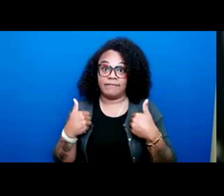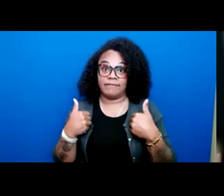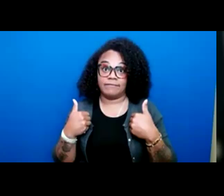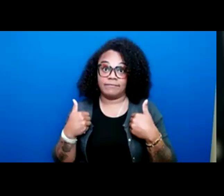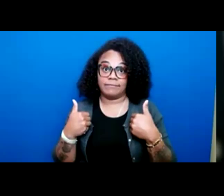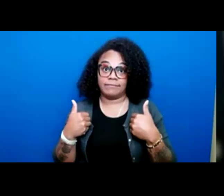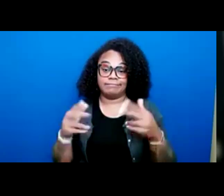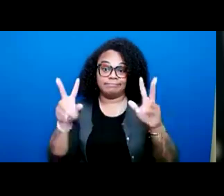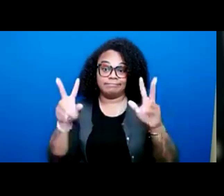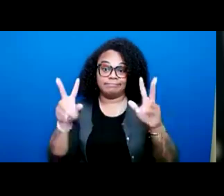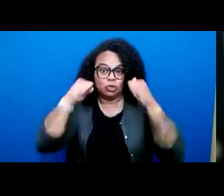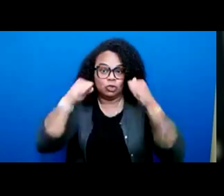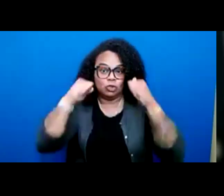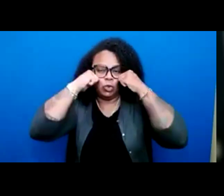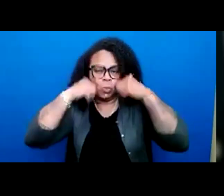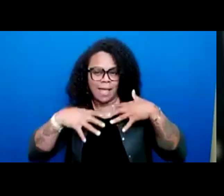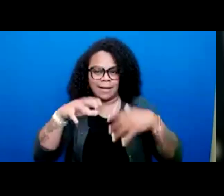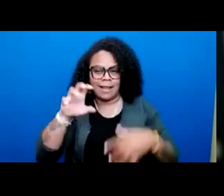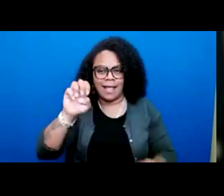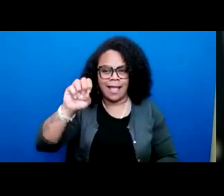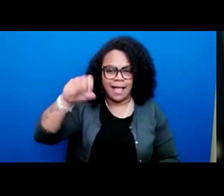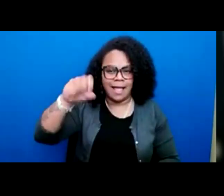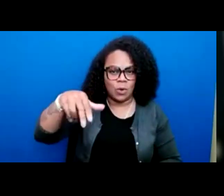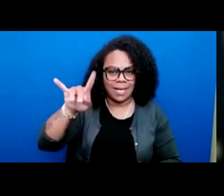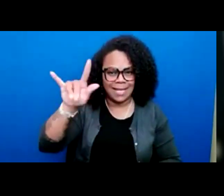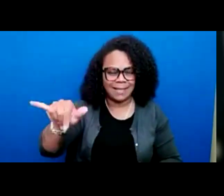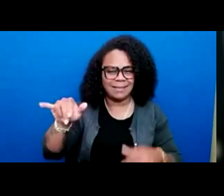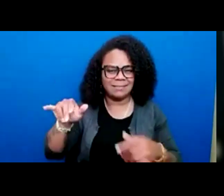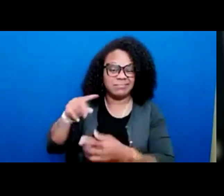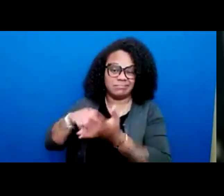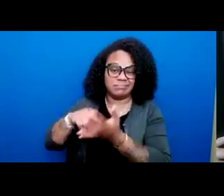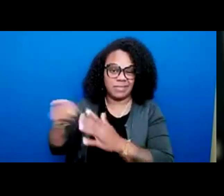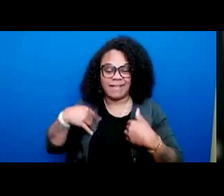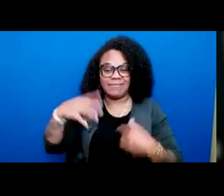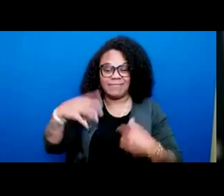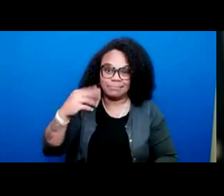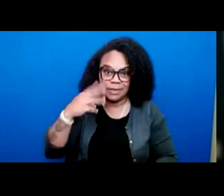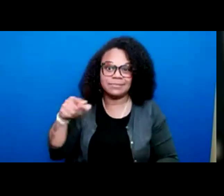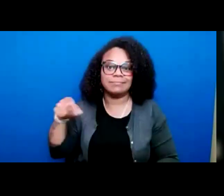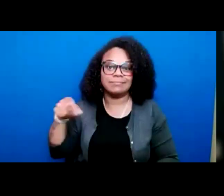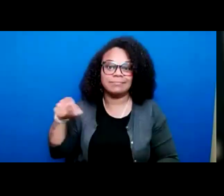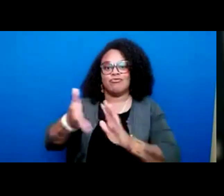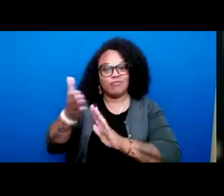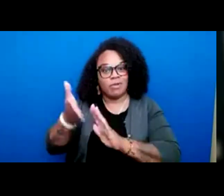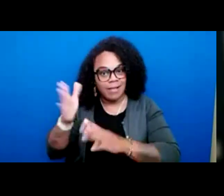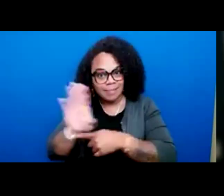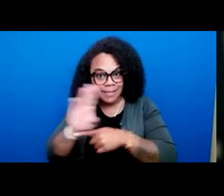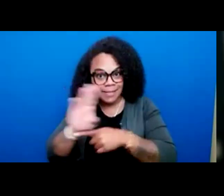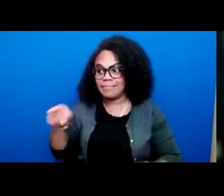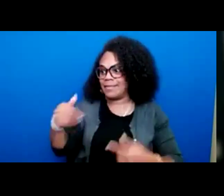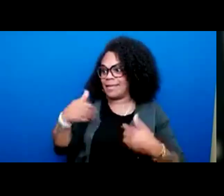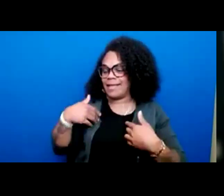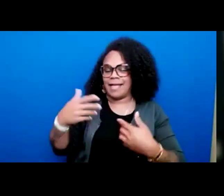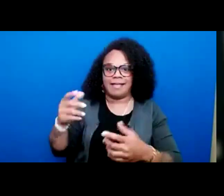sweat equity or experience, and really is going to run the business, or really has all the ideas on what needs